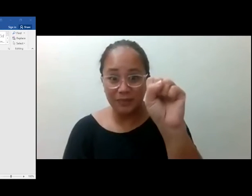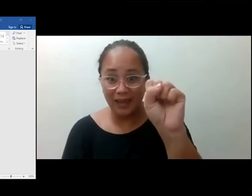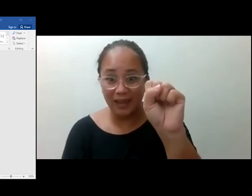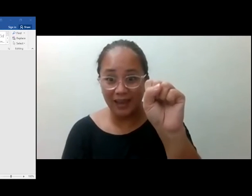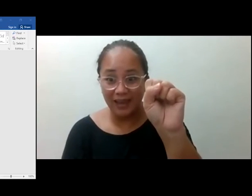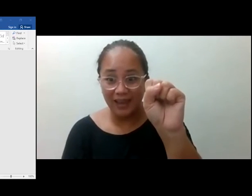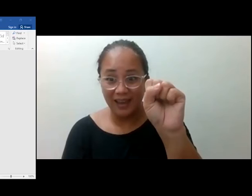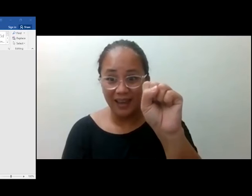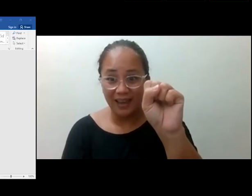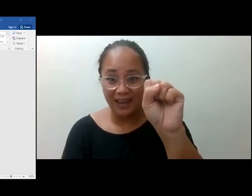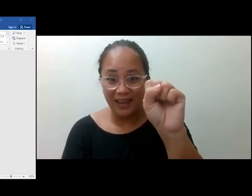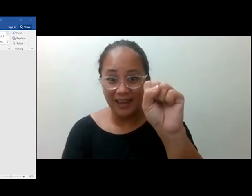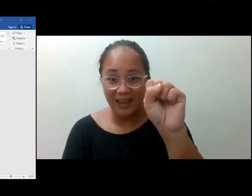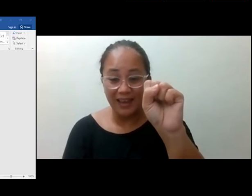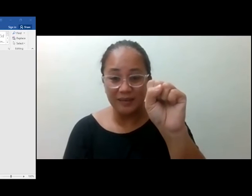And the sentence is